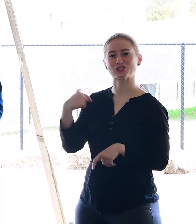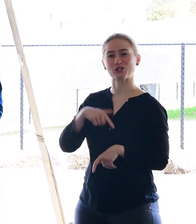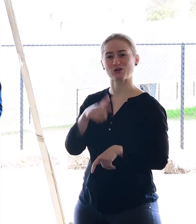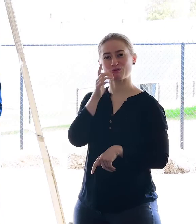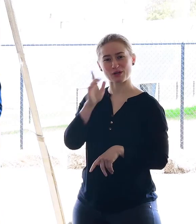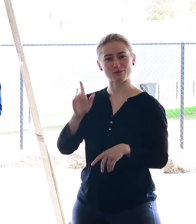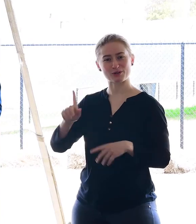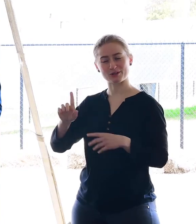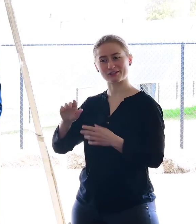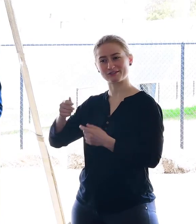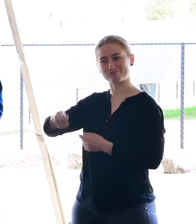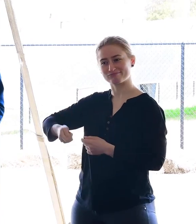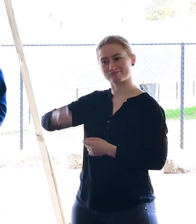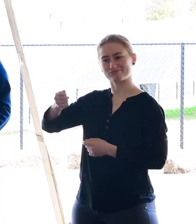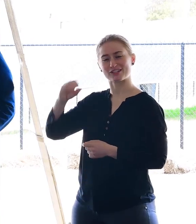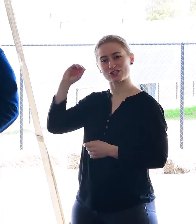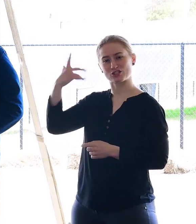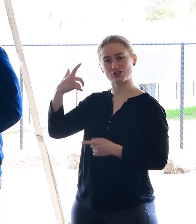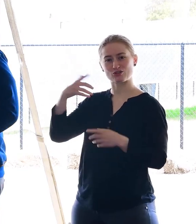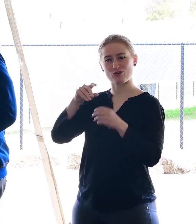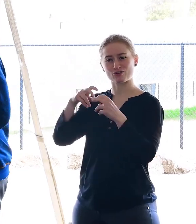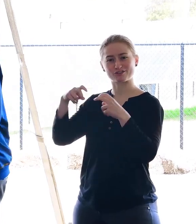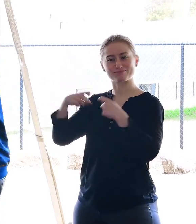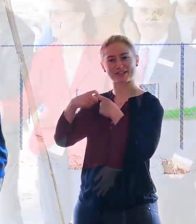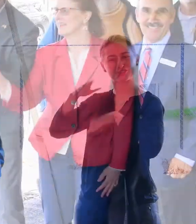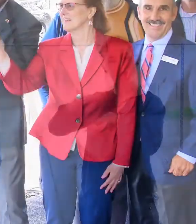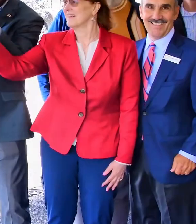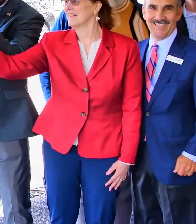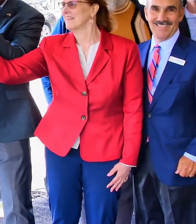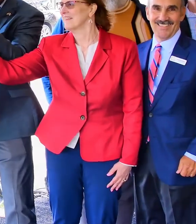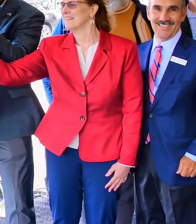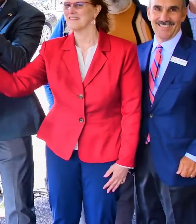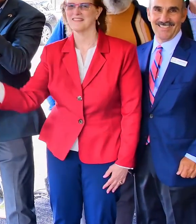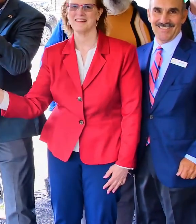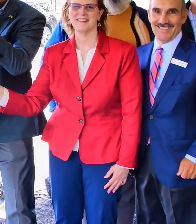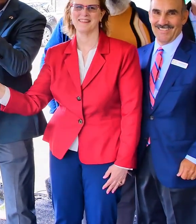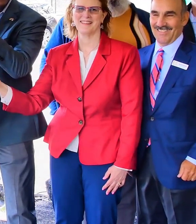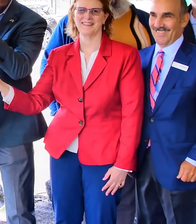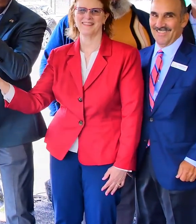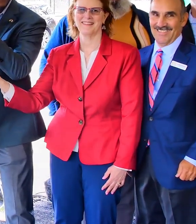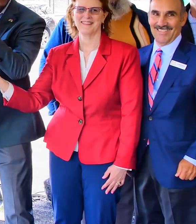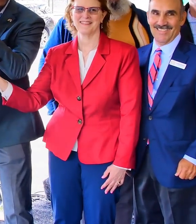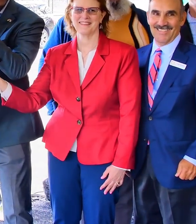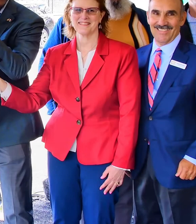will turn this solar array on.